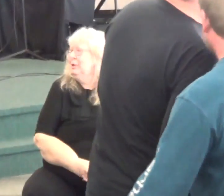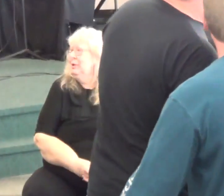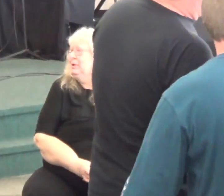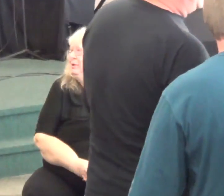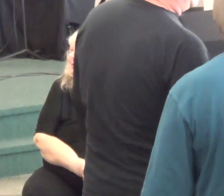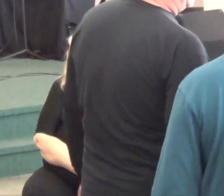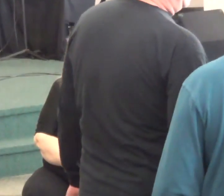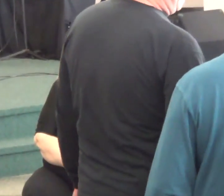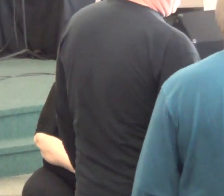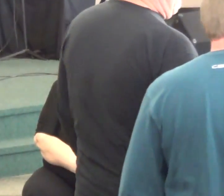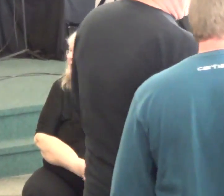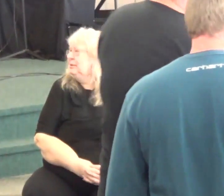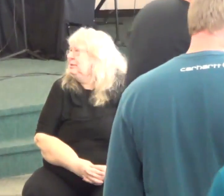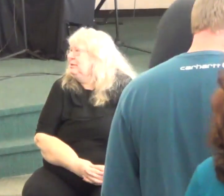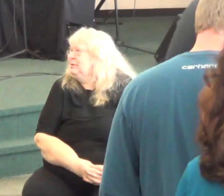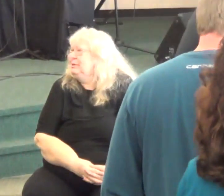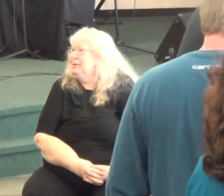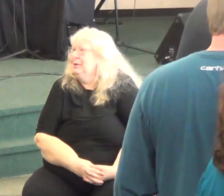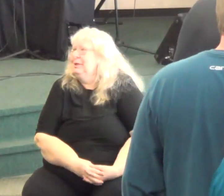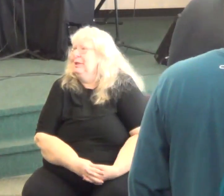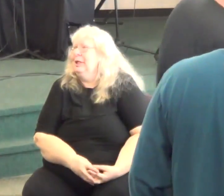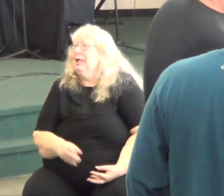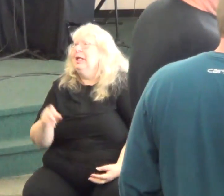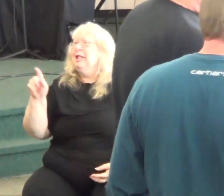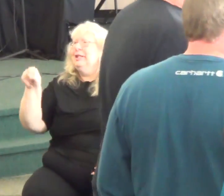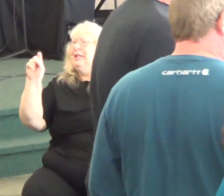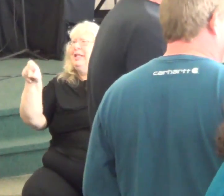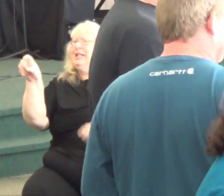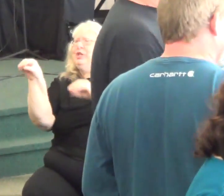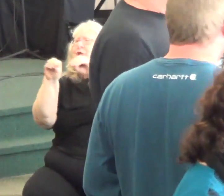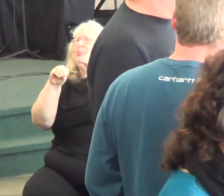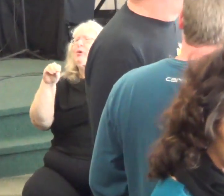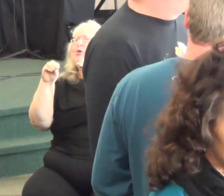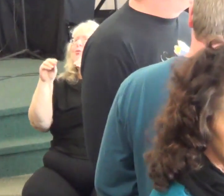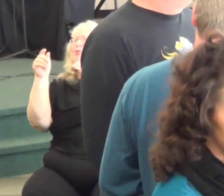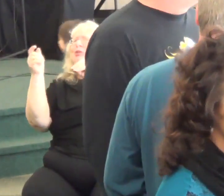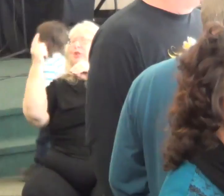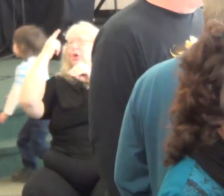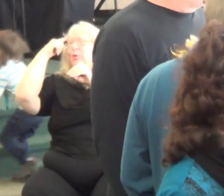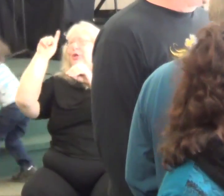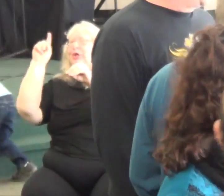I'm going to make it.